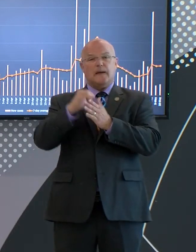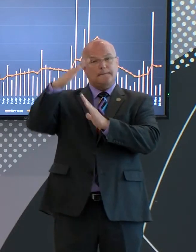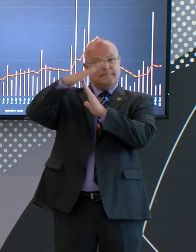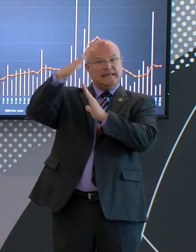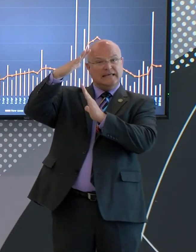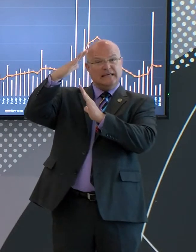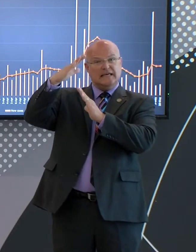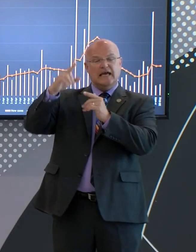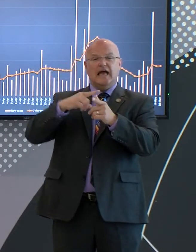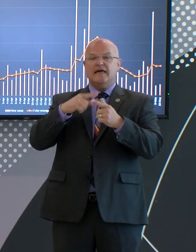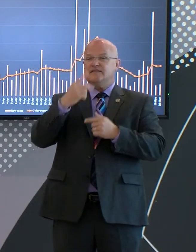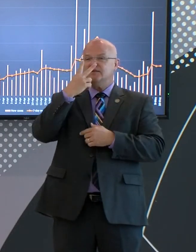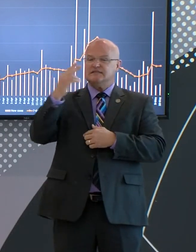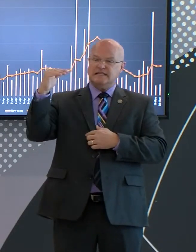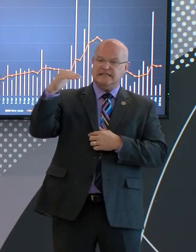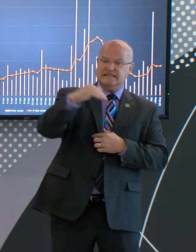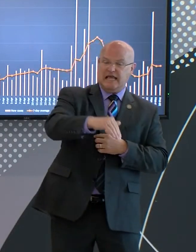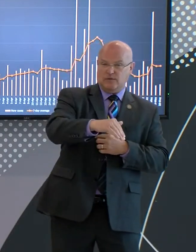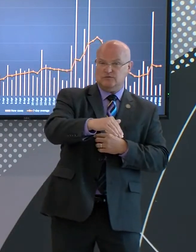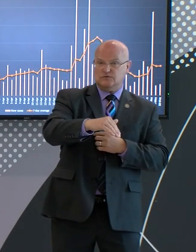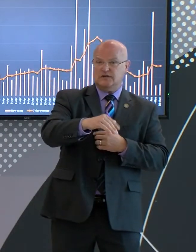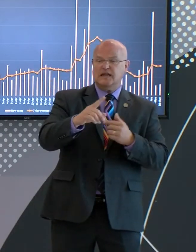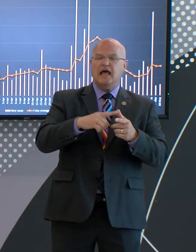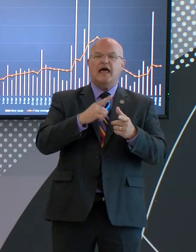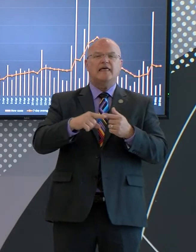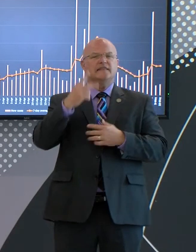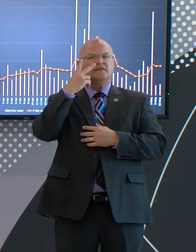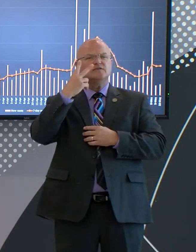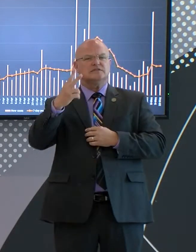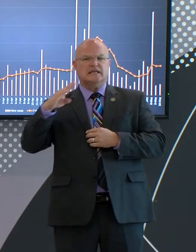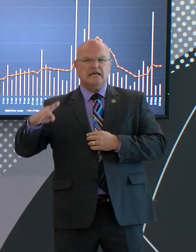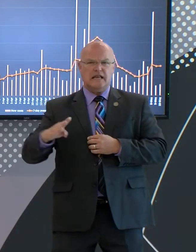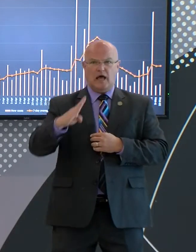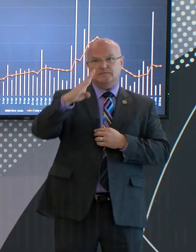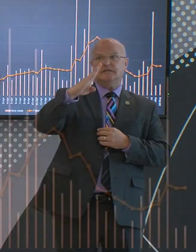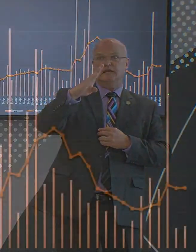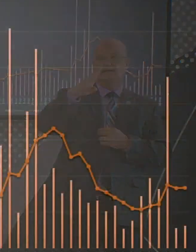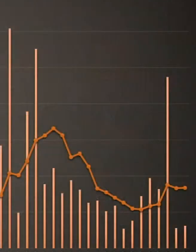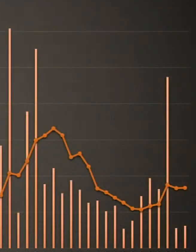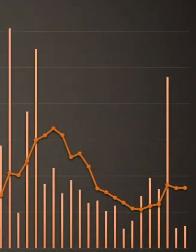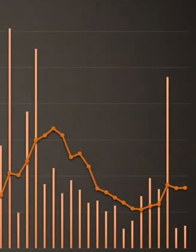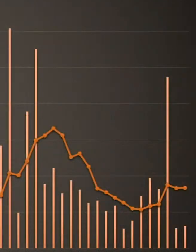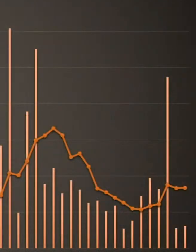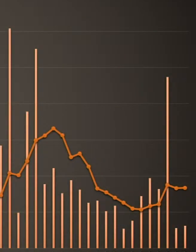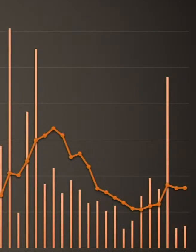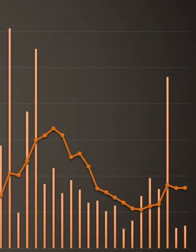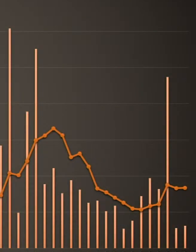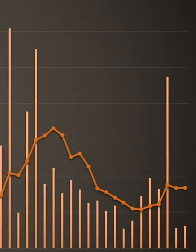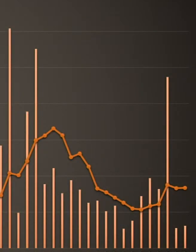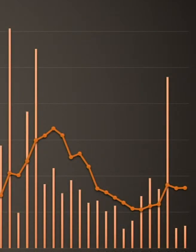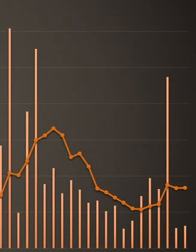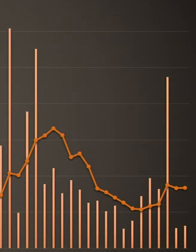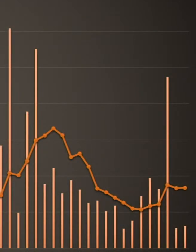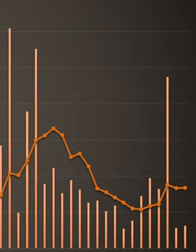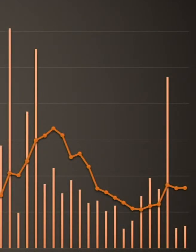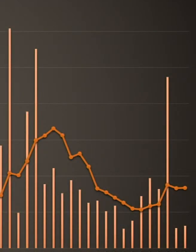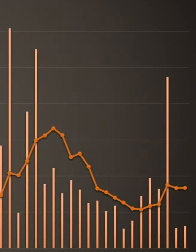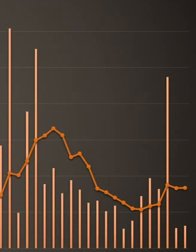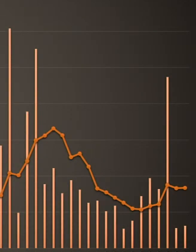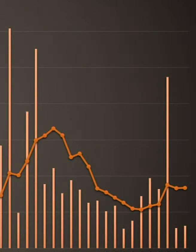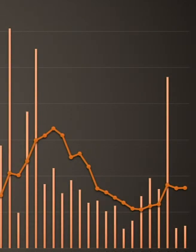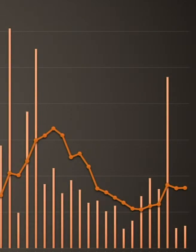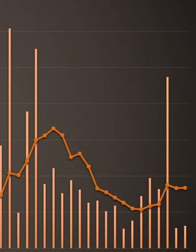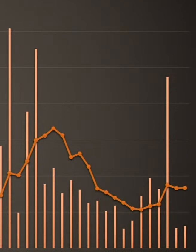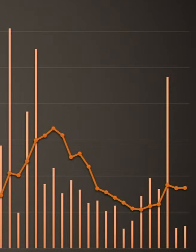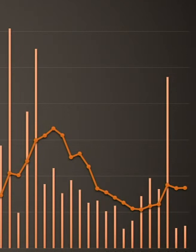peak, and then you see the downward trend, and then you see an uptick, and now you see us back on the right